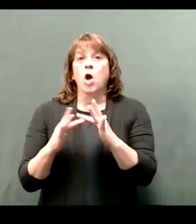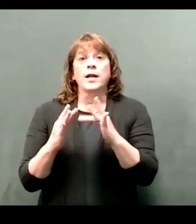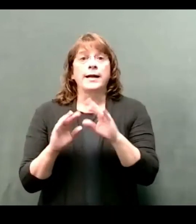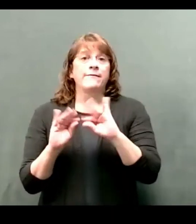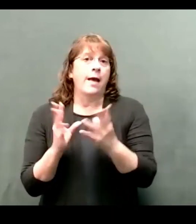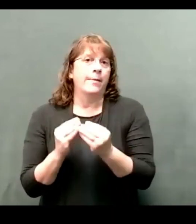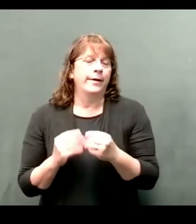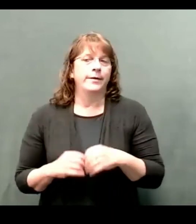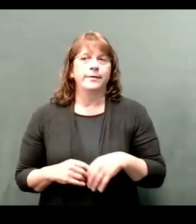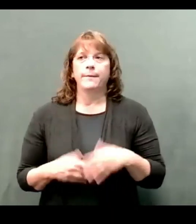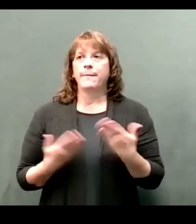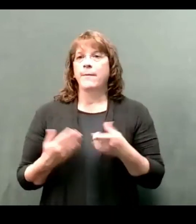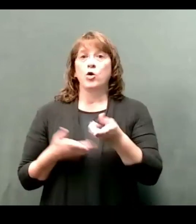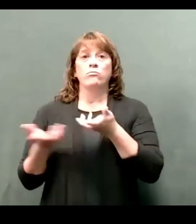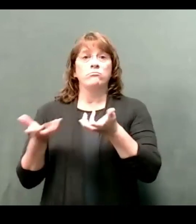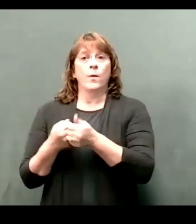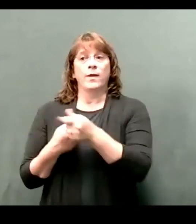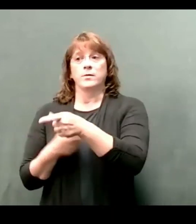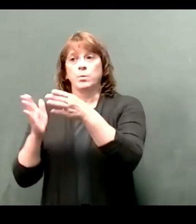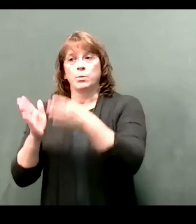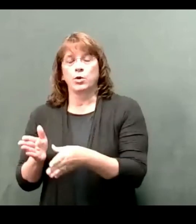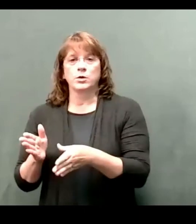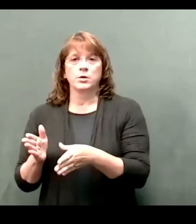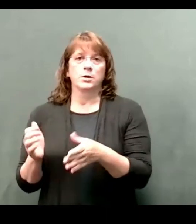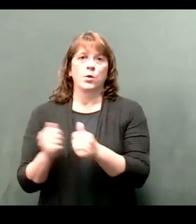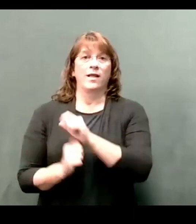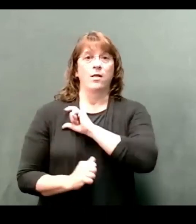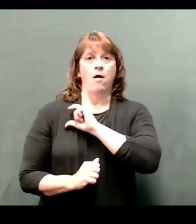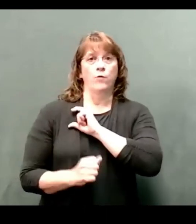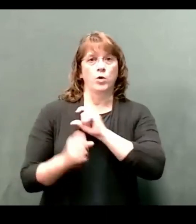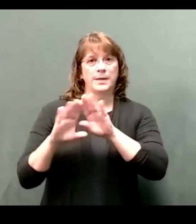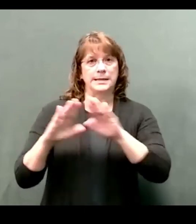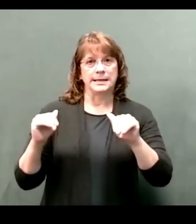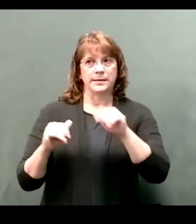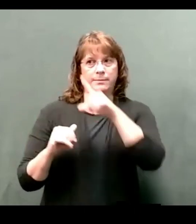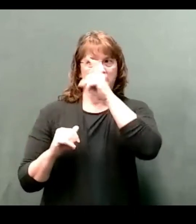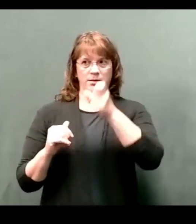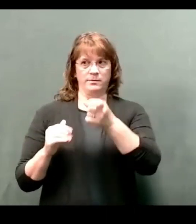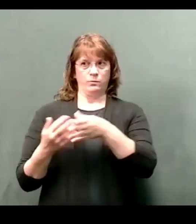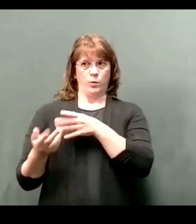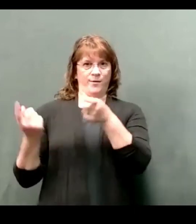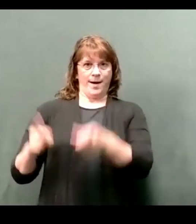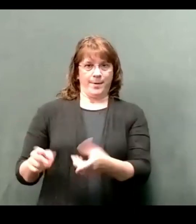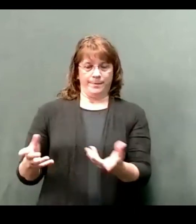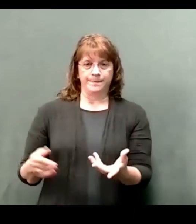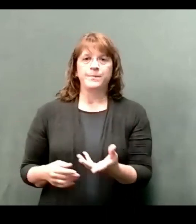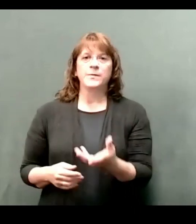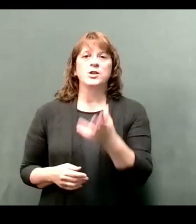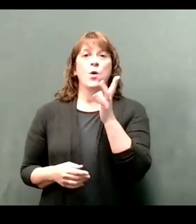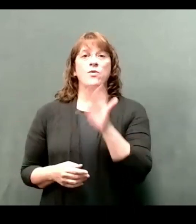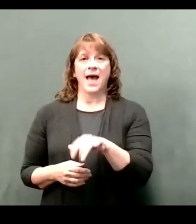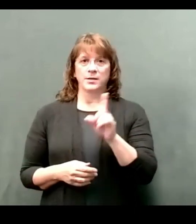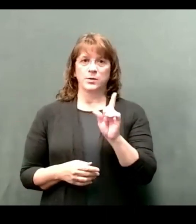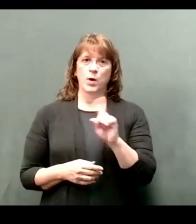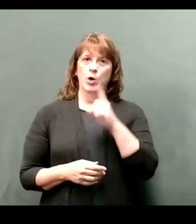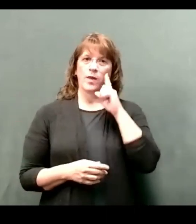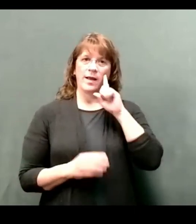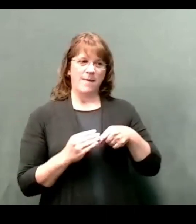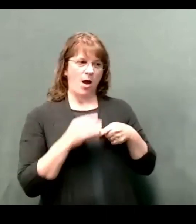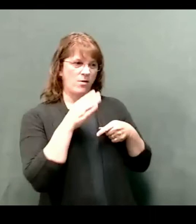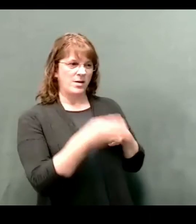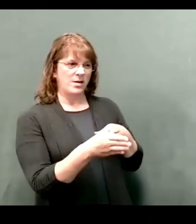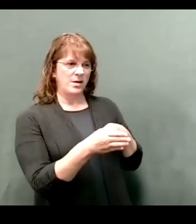contacting families, or maybe you've interacted with that person through the law enforcement system as a result of whatever happened, right? So this is a place to really think